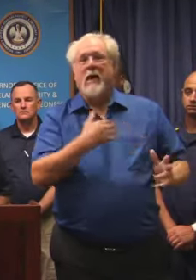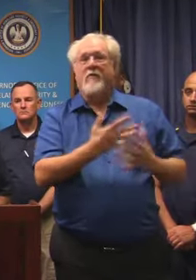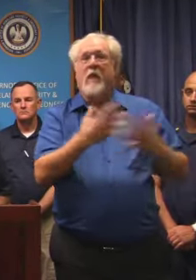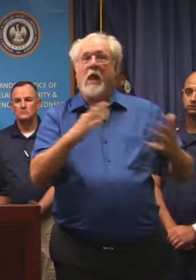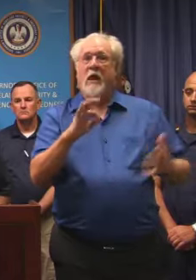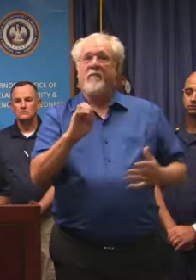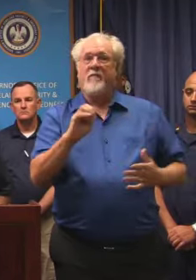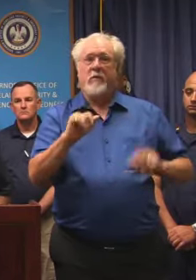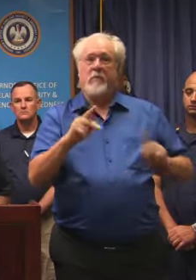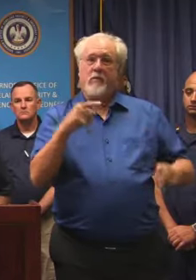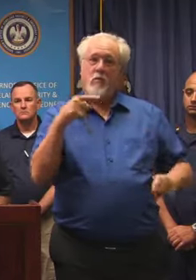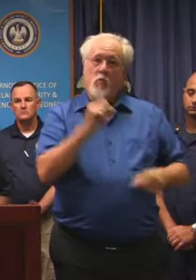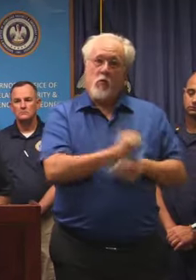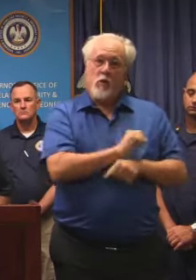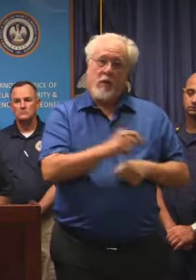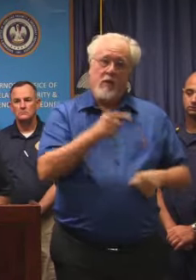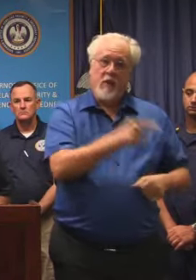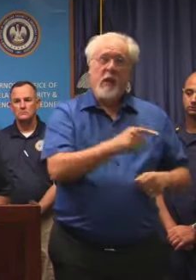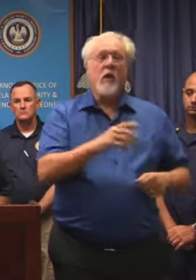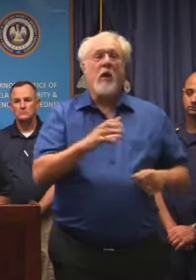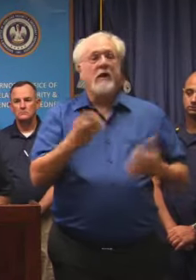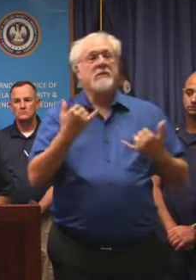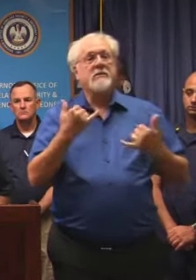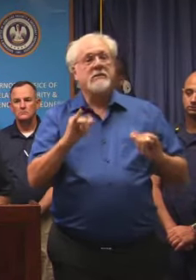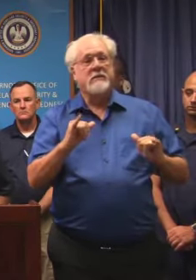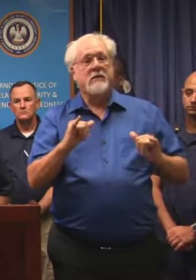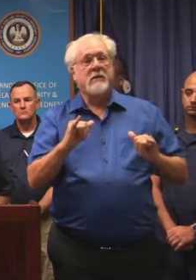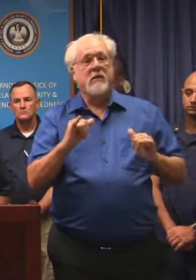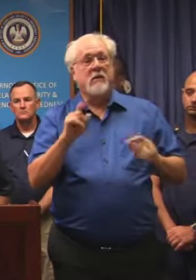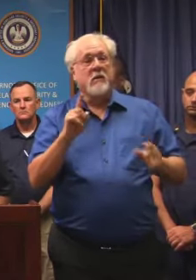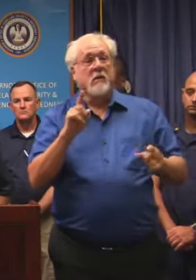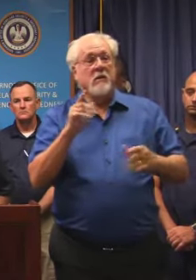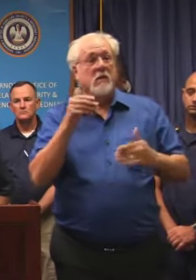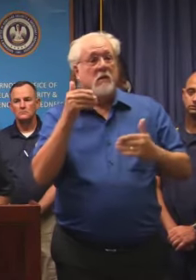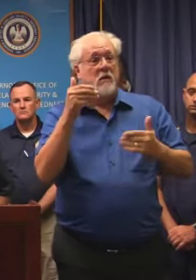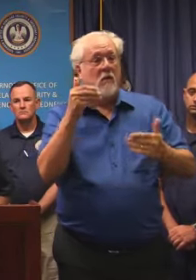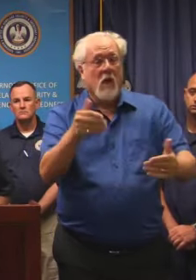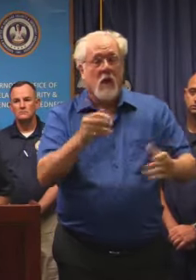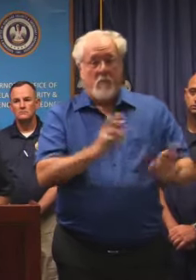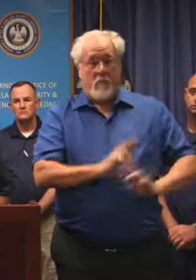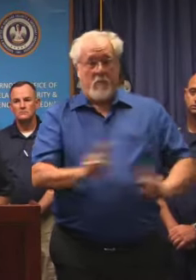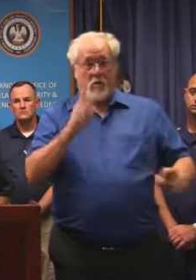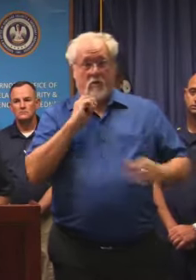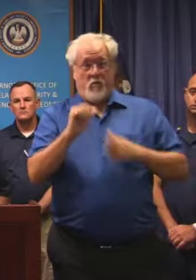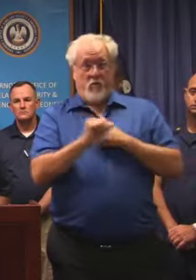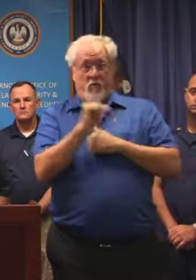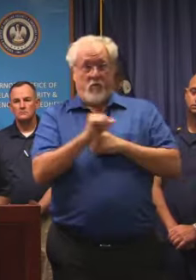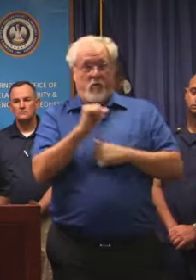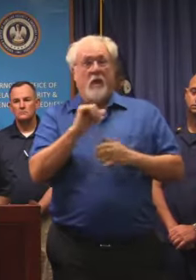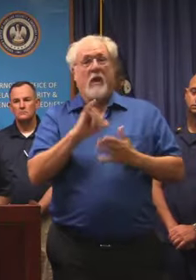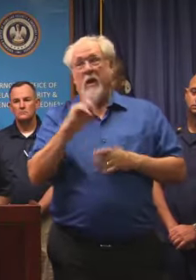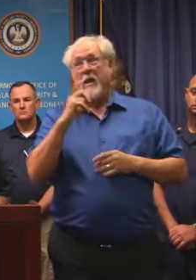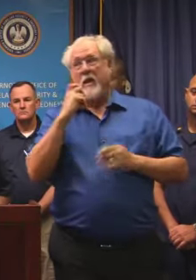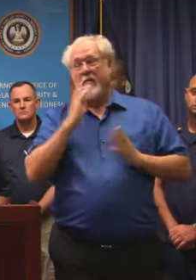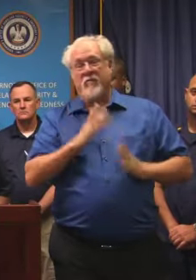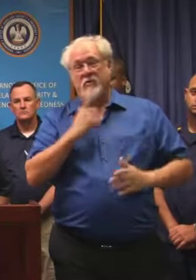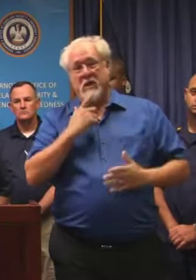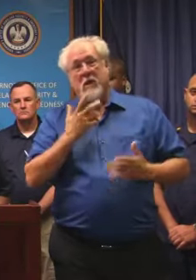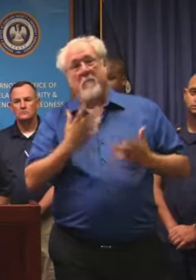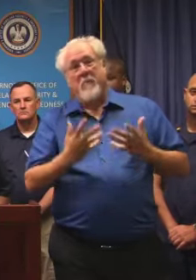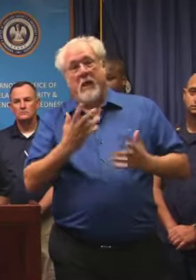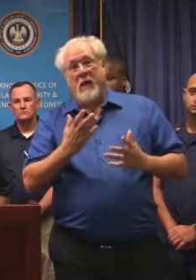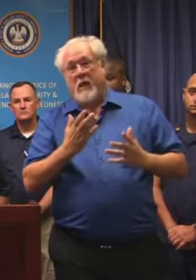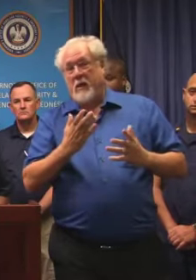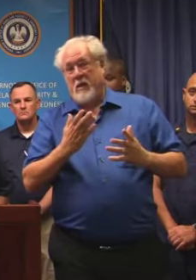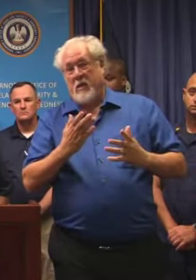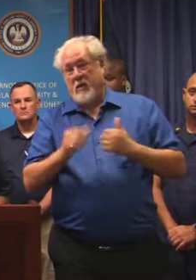FEMA folks over there working, while I've also got still leaning forward preparedness here for the threat. As the governor said, that threat may go